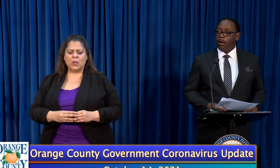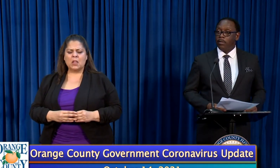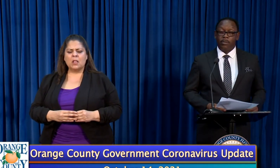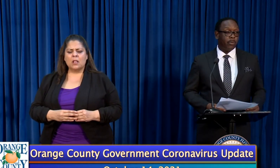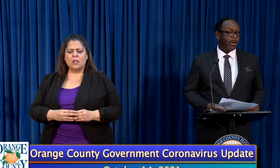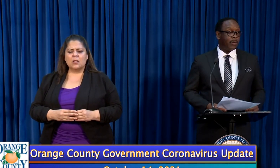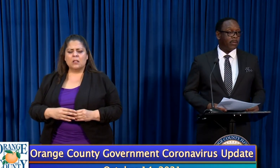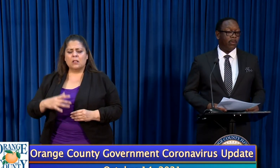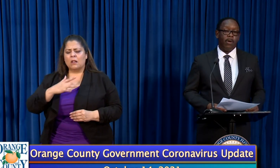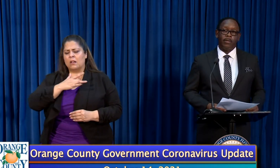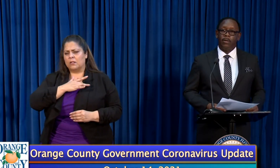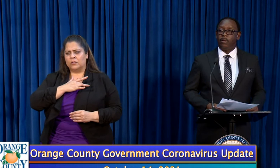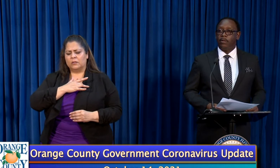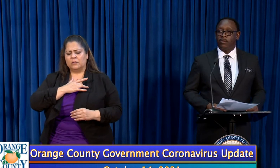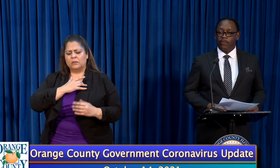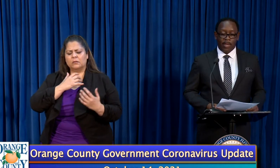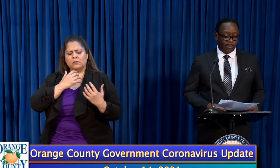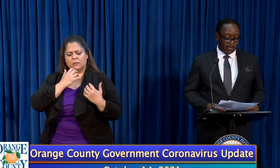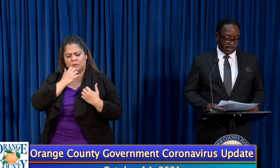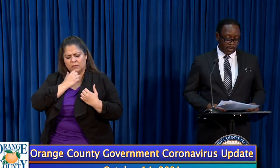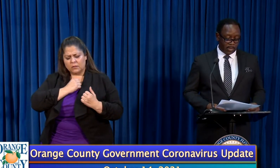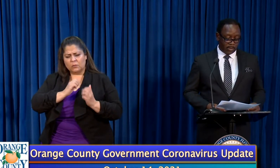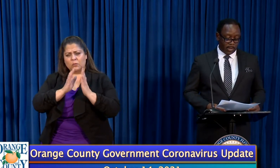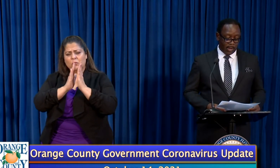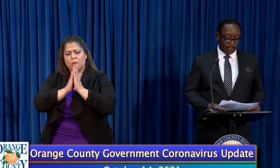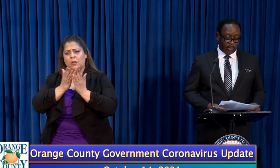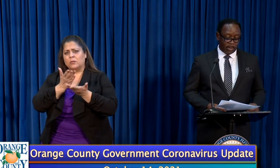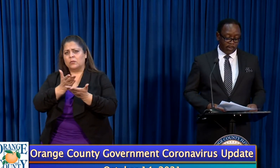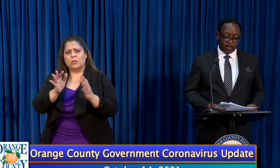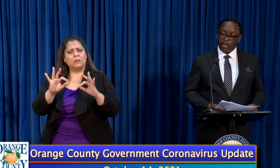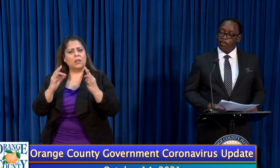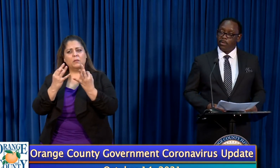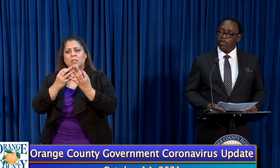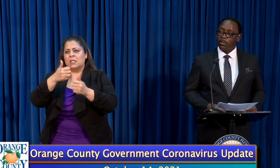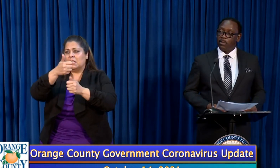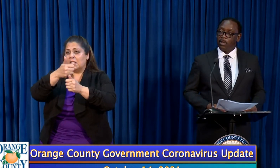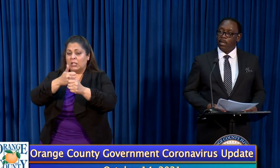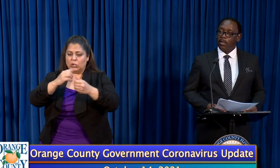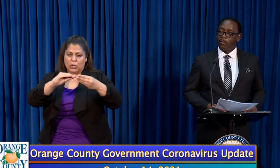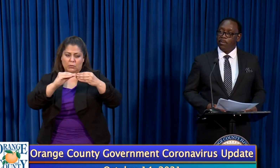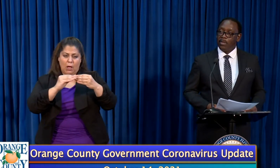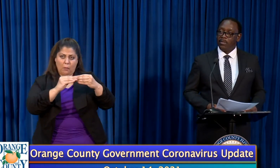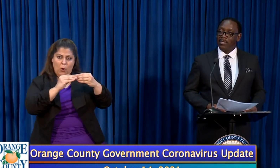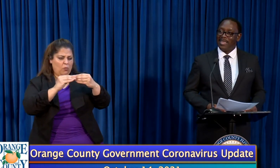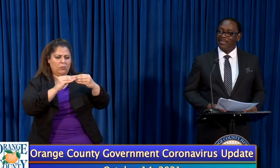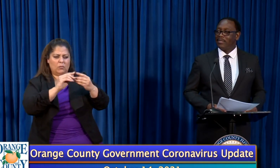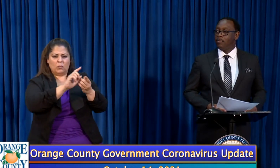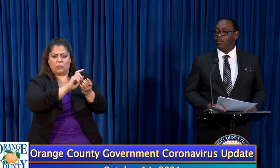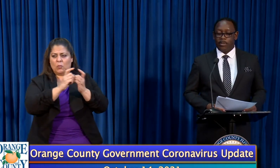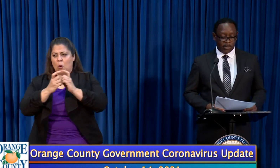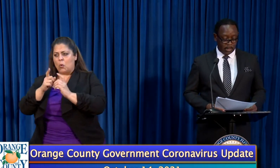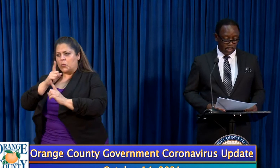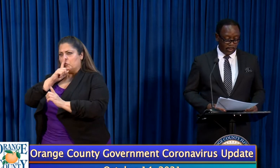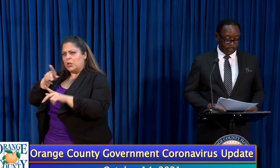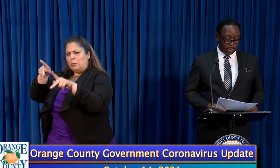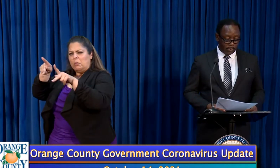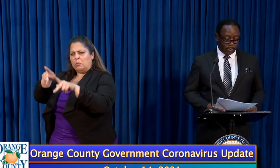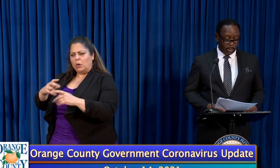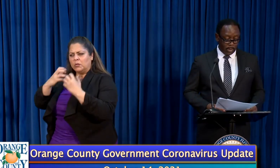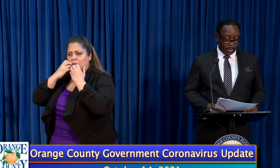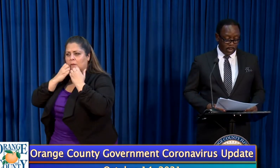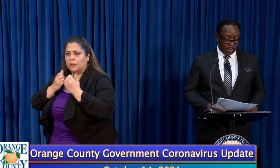Our hearts and prayers do go out to all of those families, because every one of those numbers means that that is someone's loved